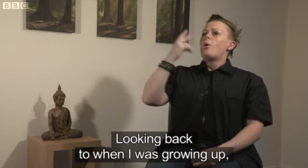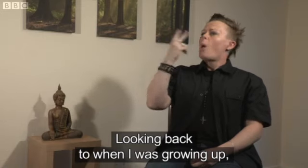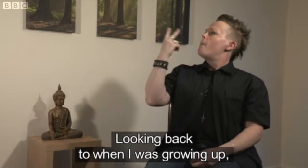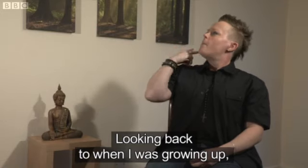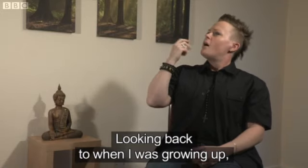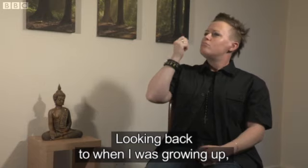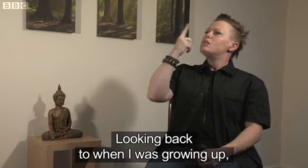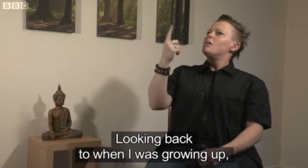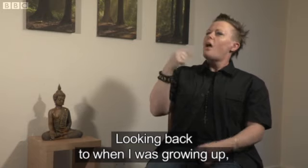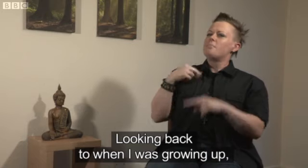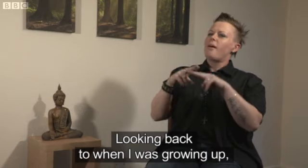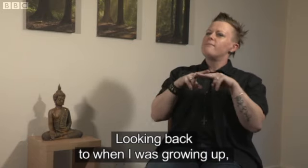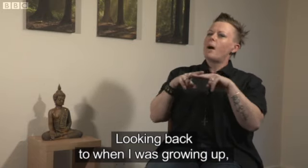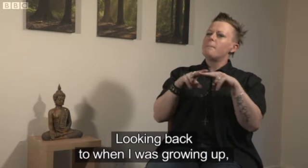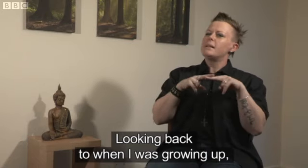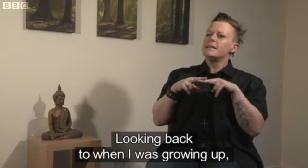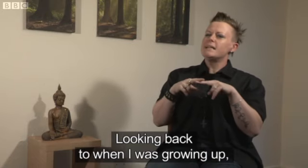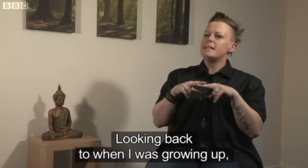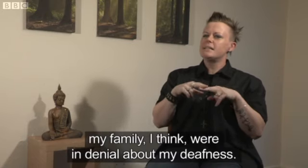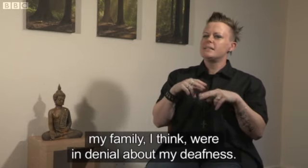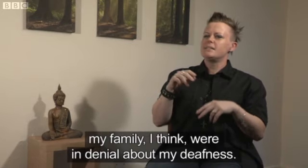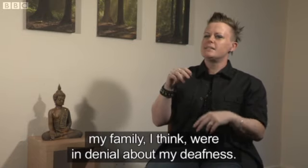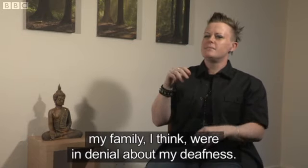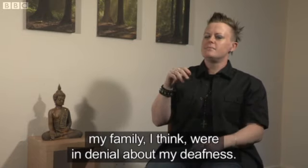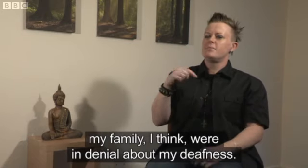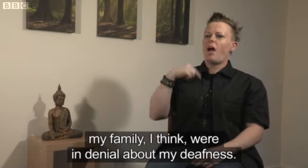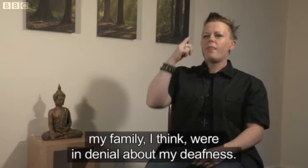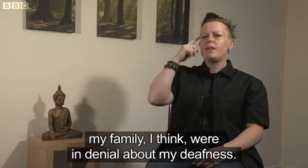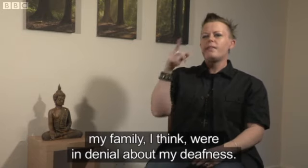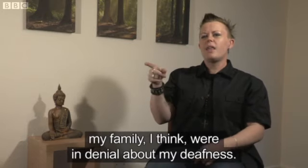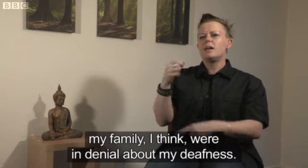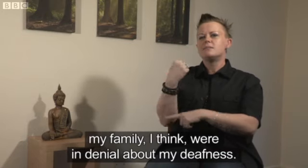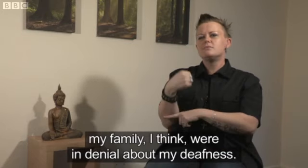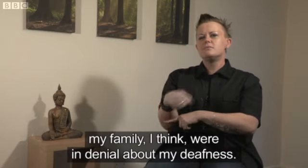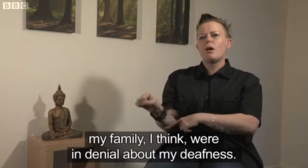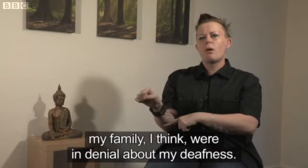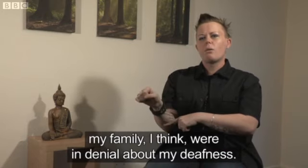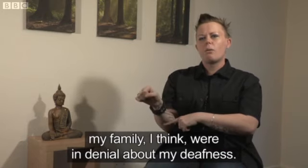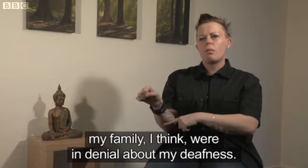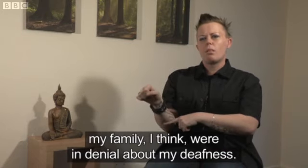Looking back to when I was growing up, my family, I think, were in denial about my deafness.